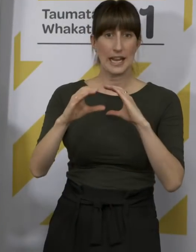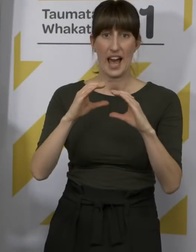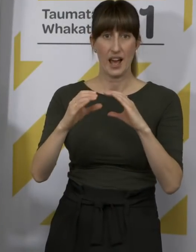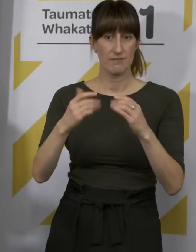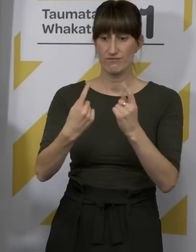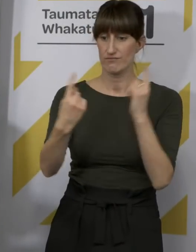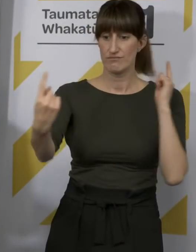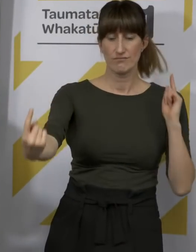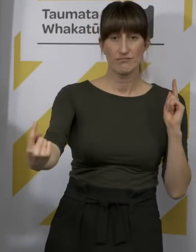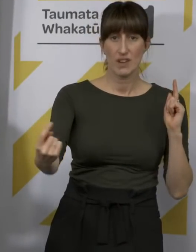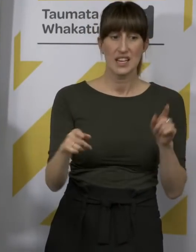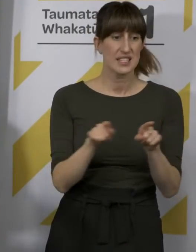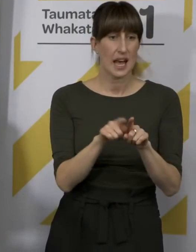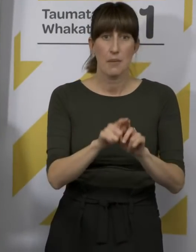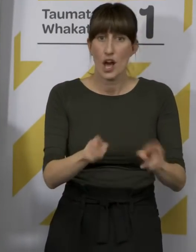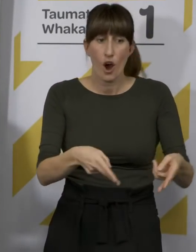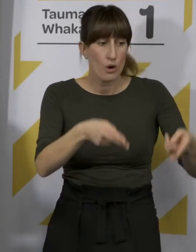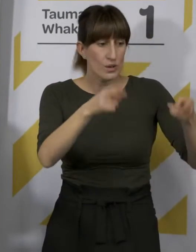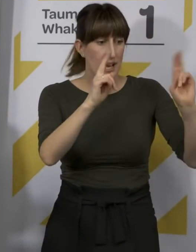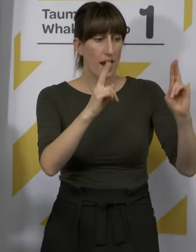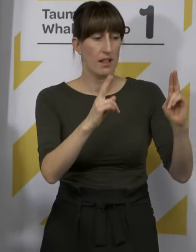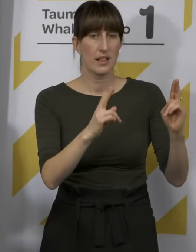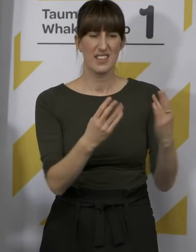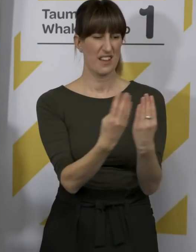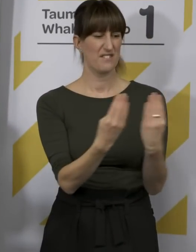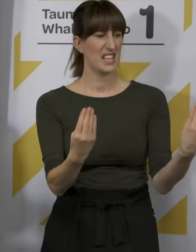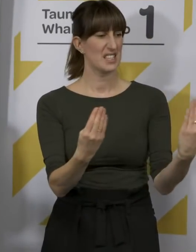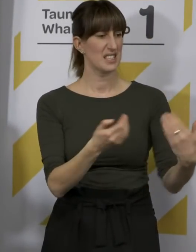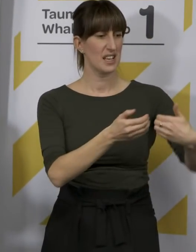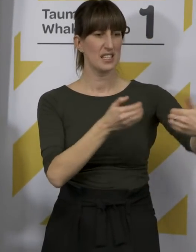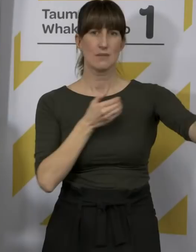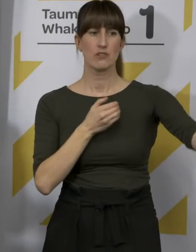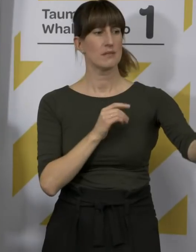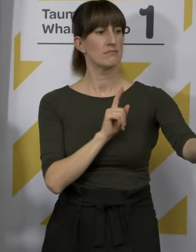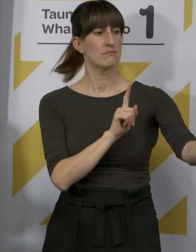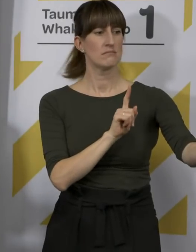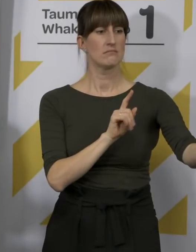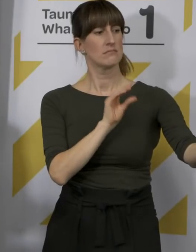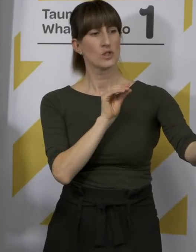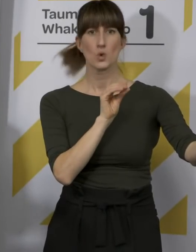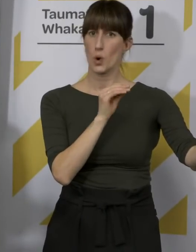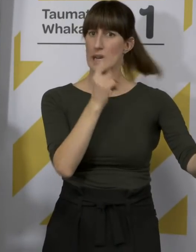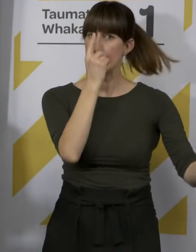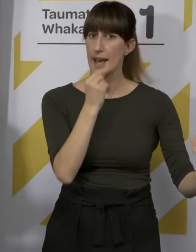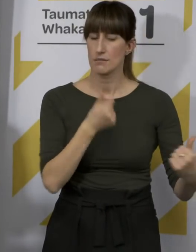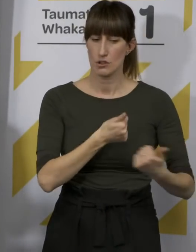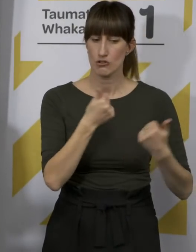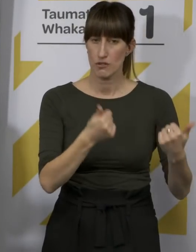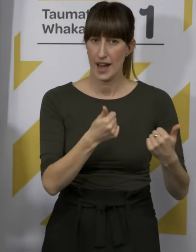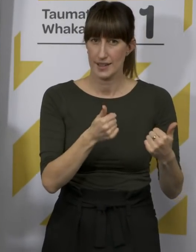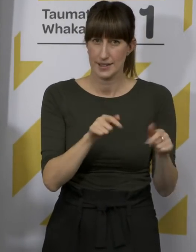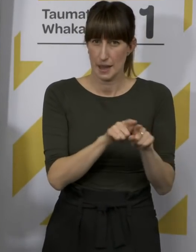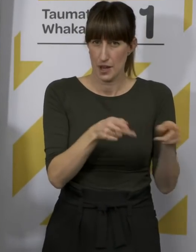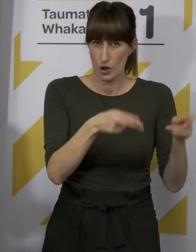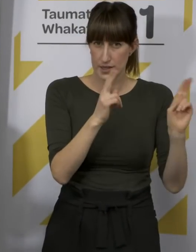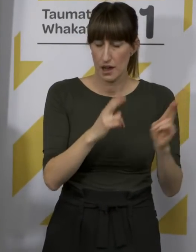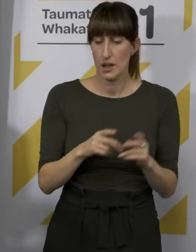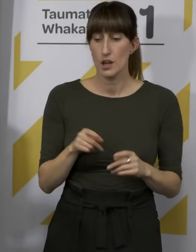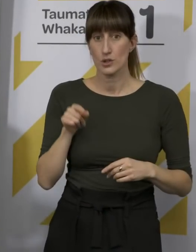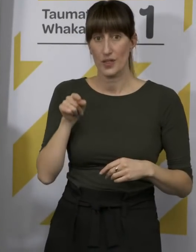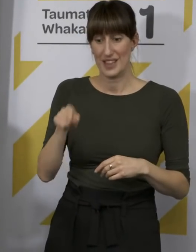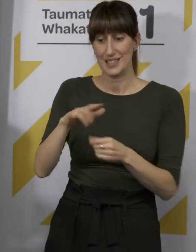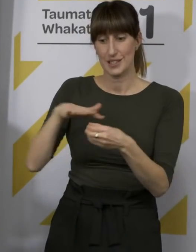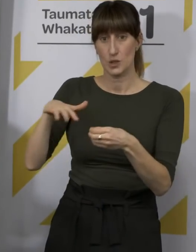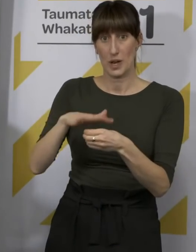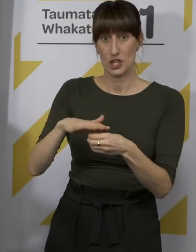through the fence with others. There's a distance separating people. And the medical officer of health talked